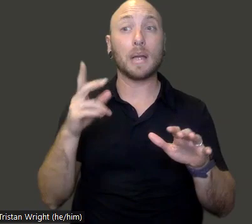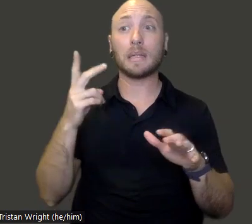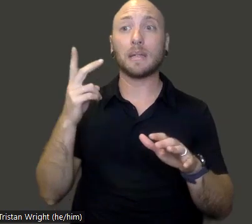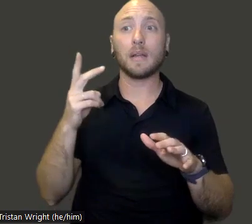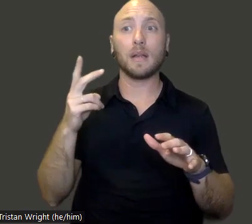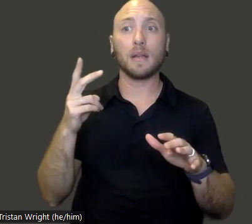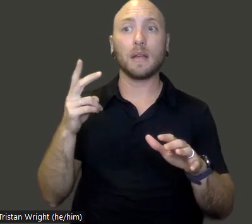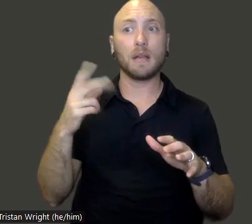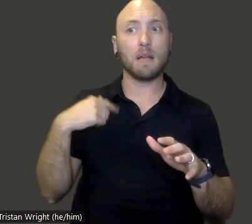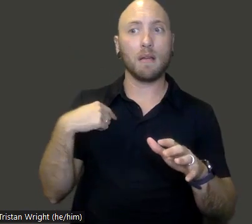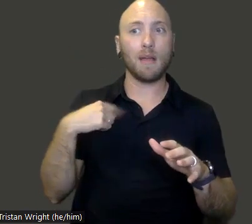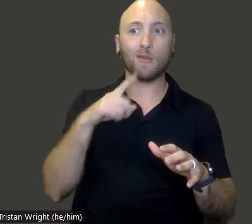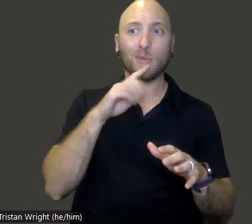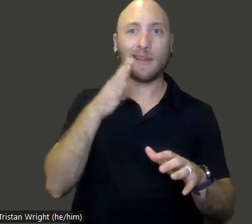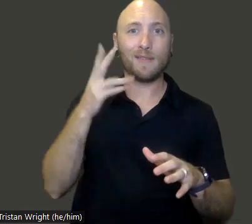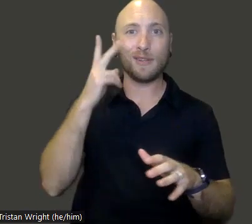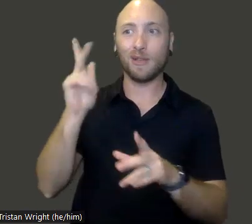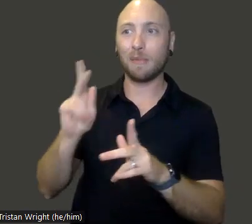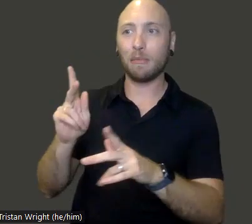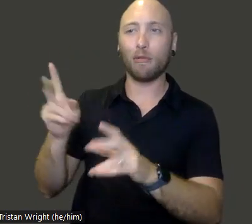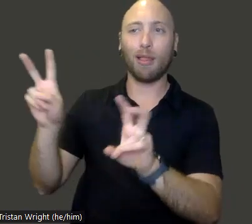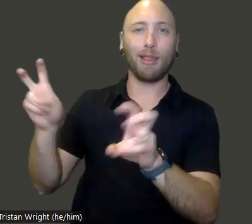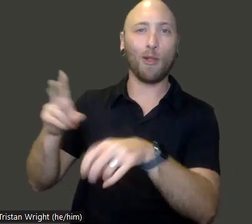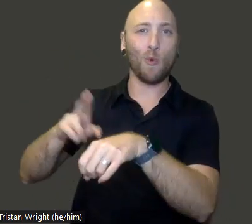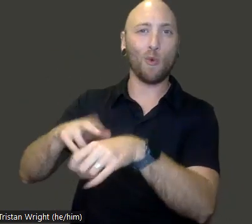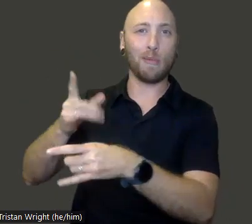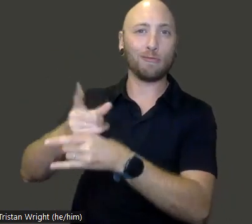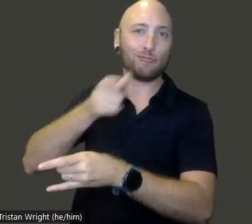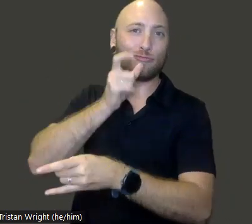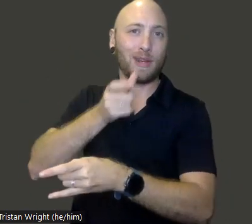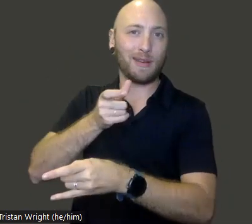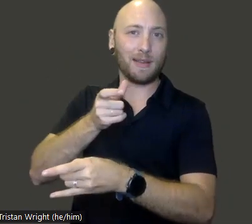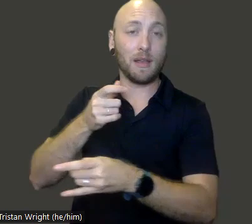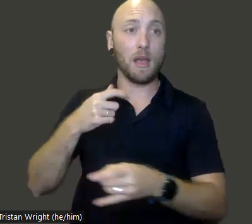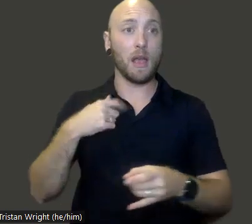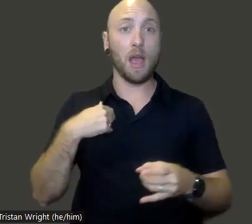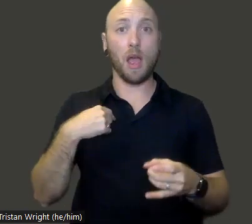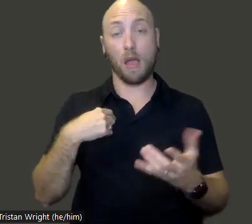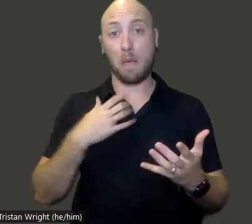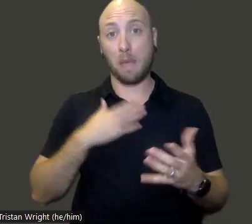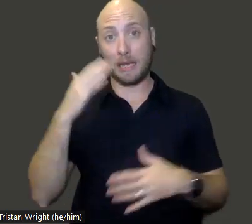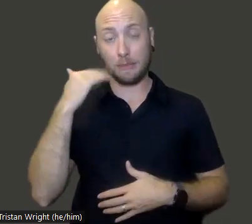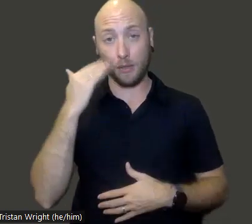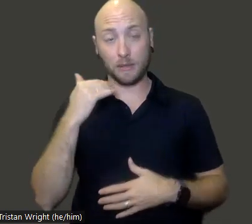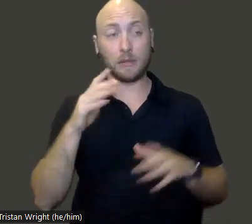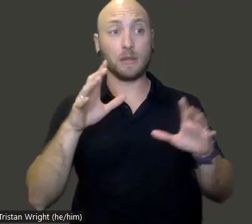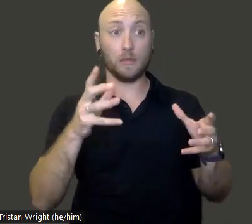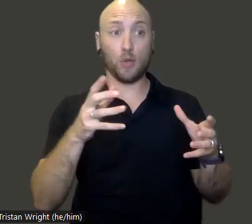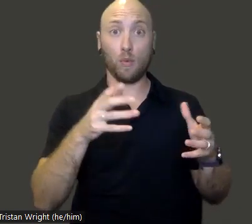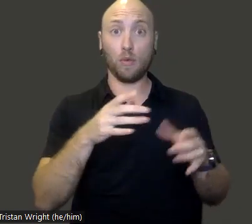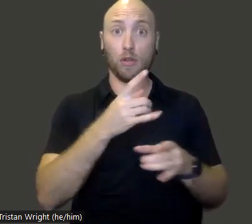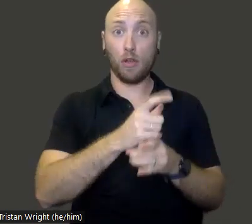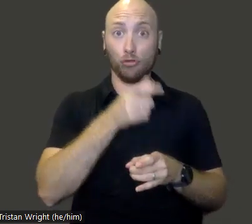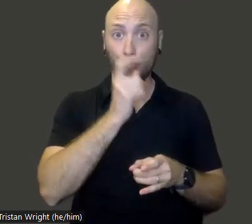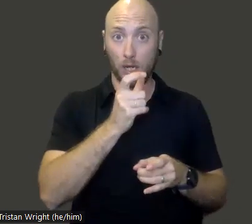found out normal drinking was. From my observations, people either drank until they were drunk, or they